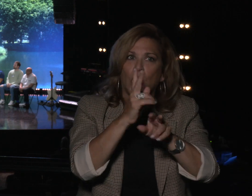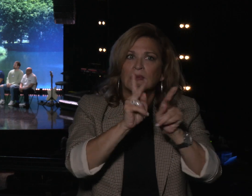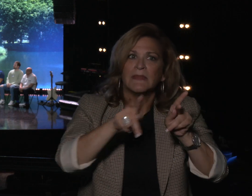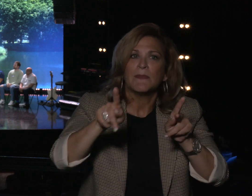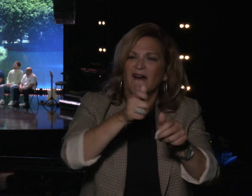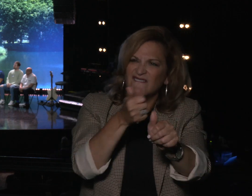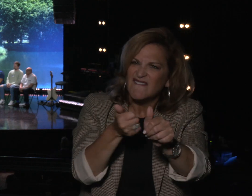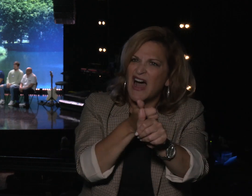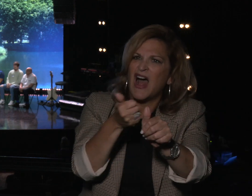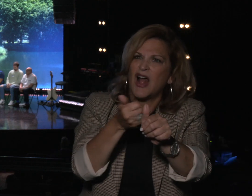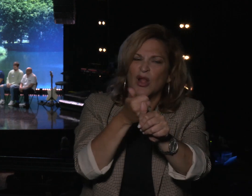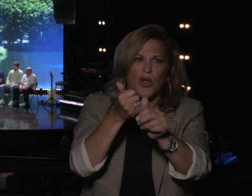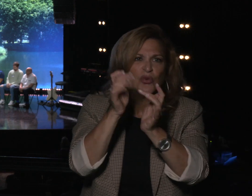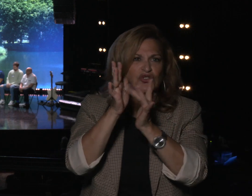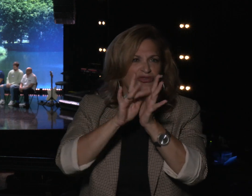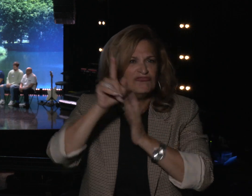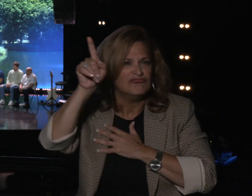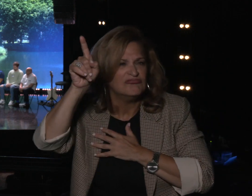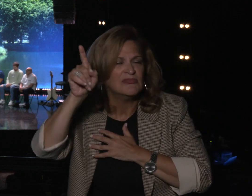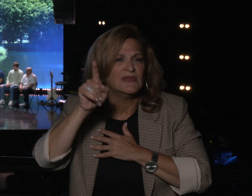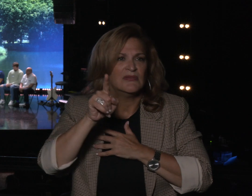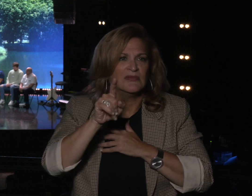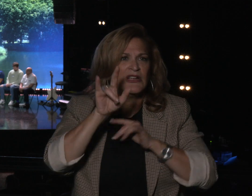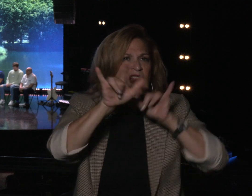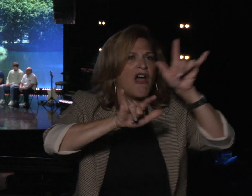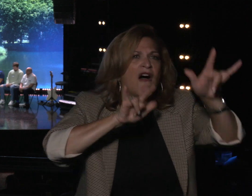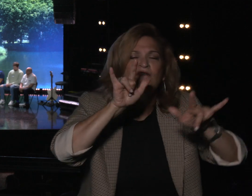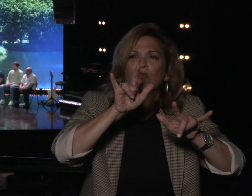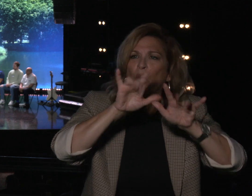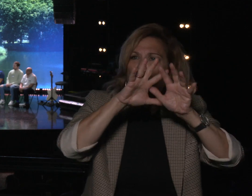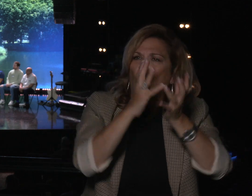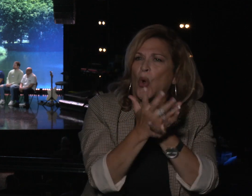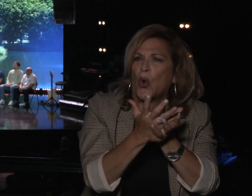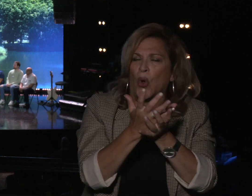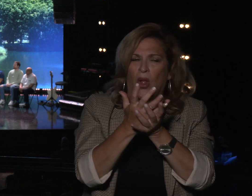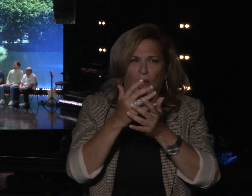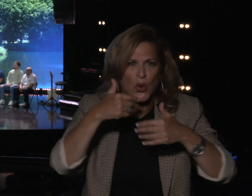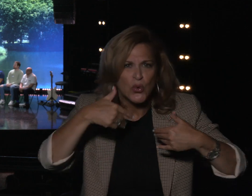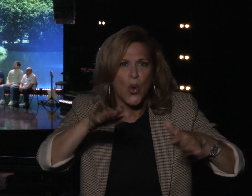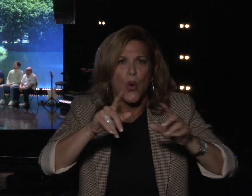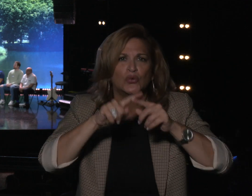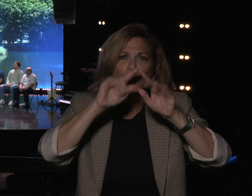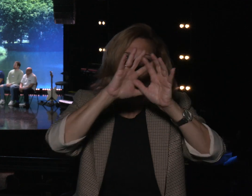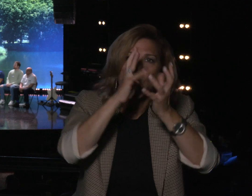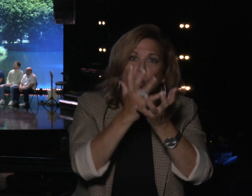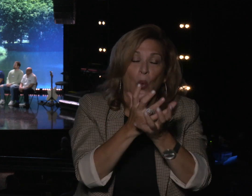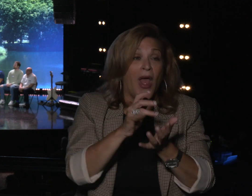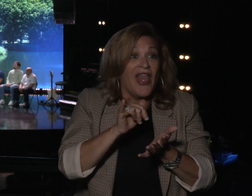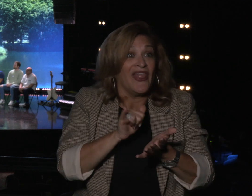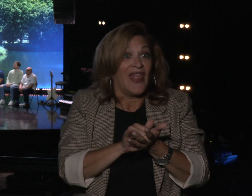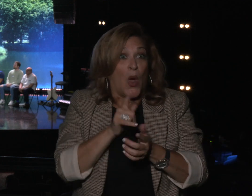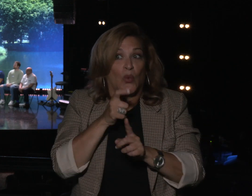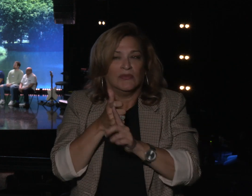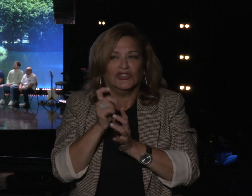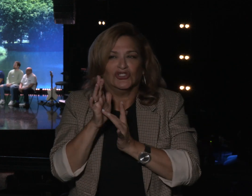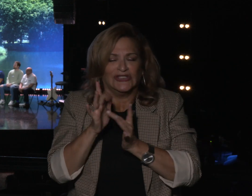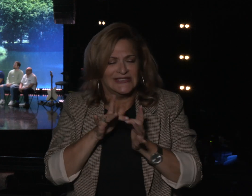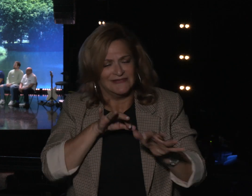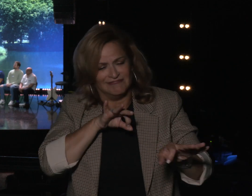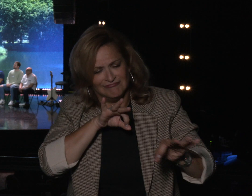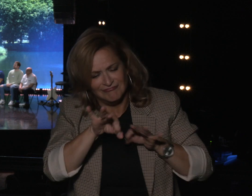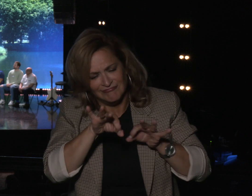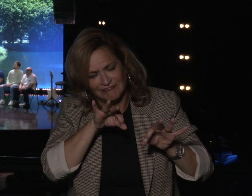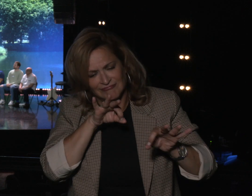And you got to know a few things before you do this. I mean, this is classic discipleship. This is Jesus actually